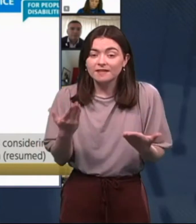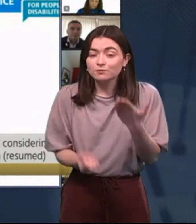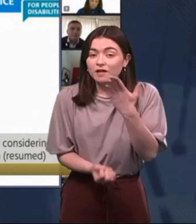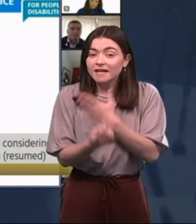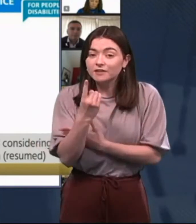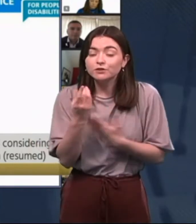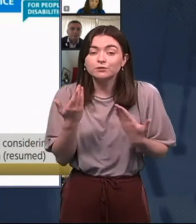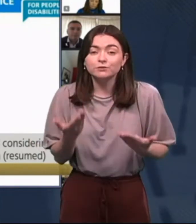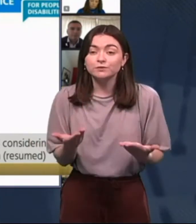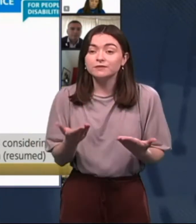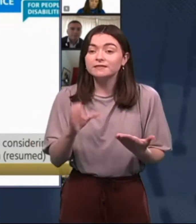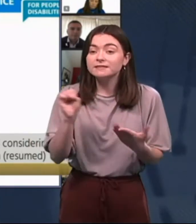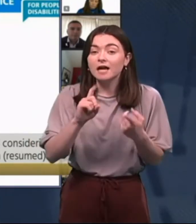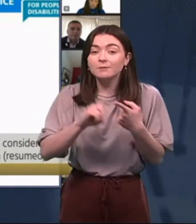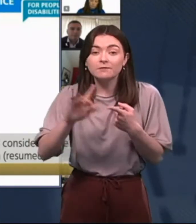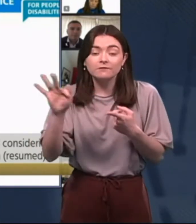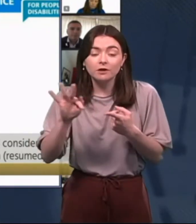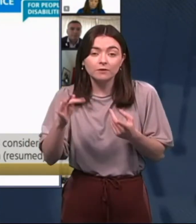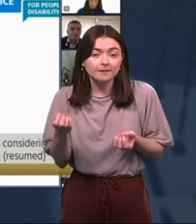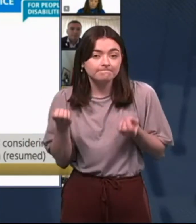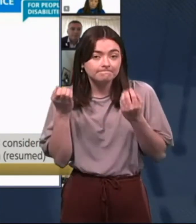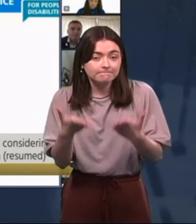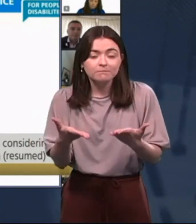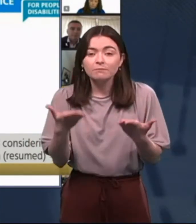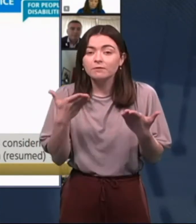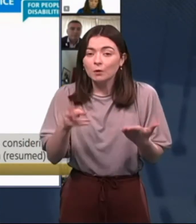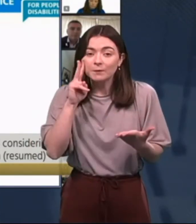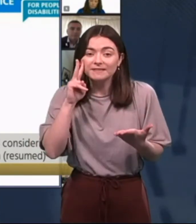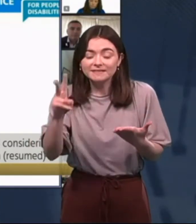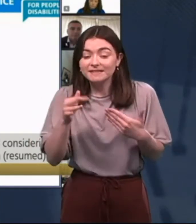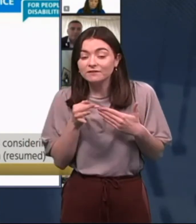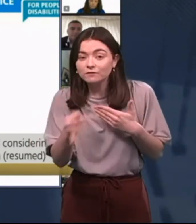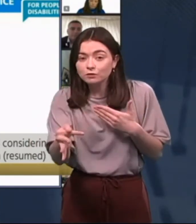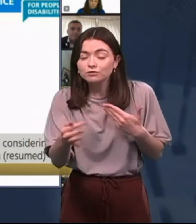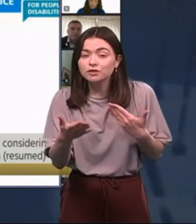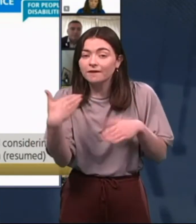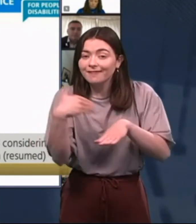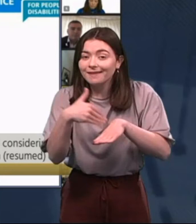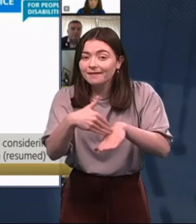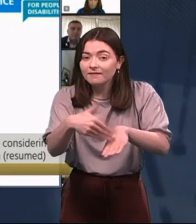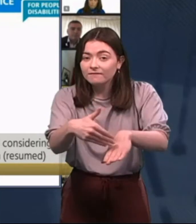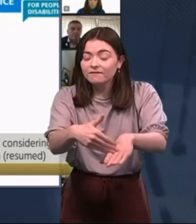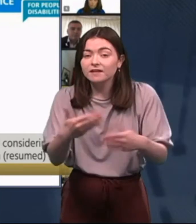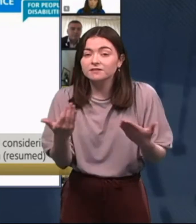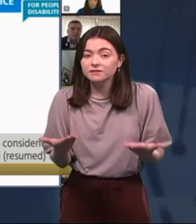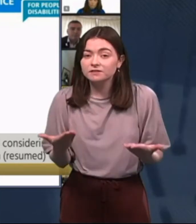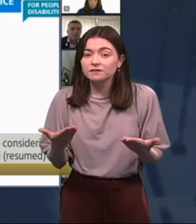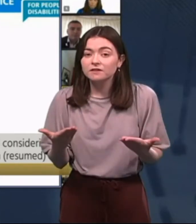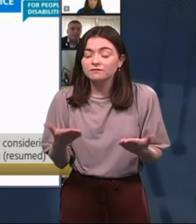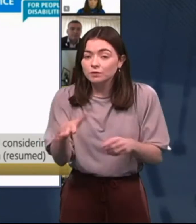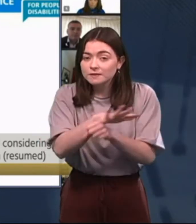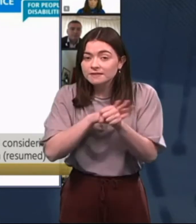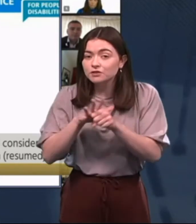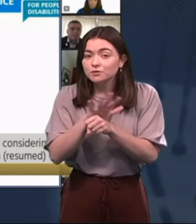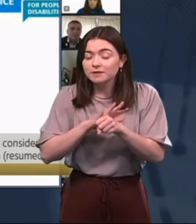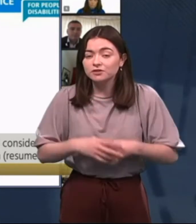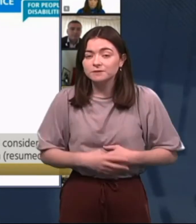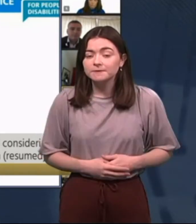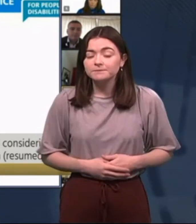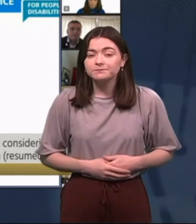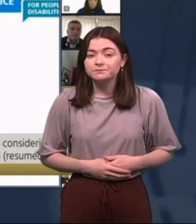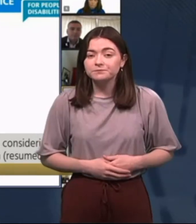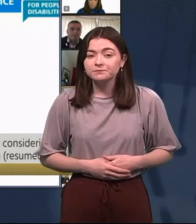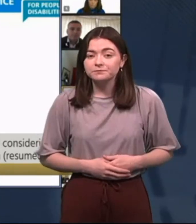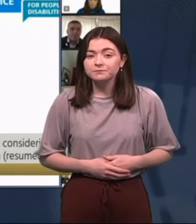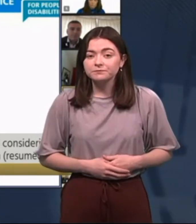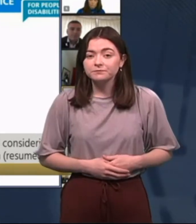that Simon and Fiona have so eloquently highlighted, that we see the future and the impact of those situations.